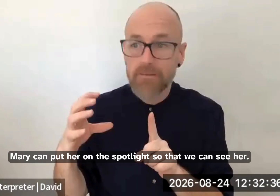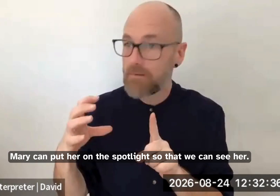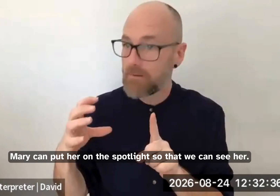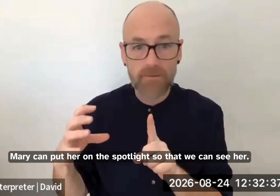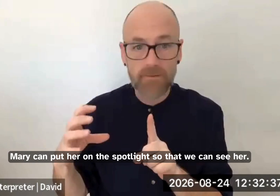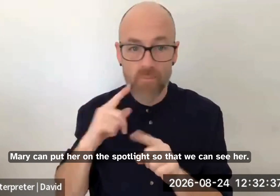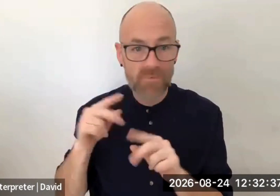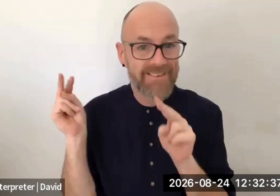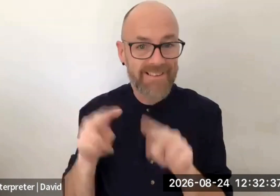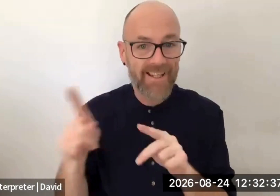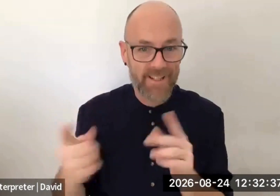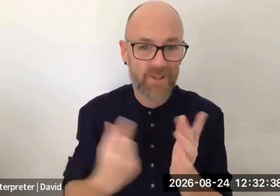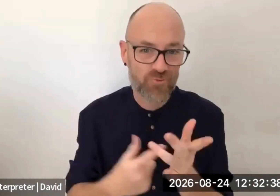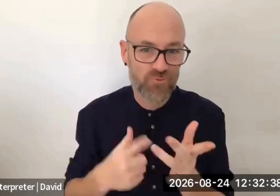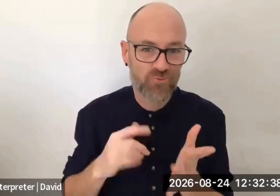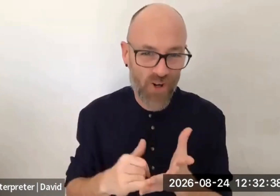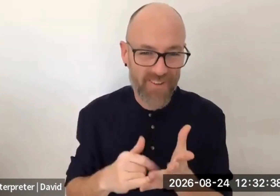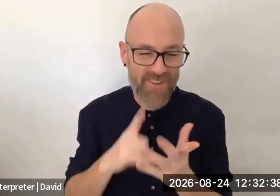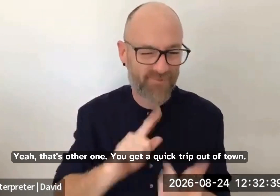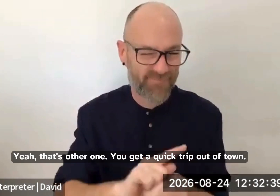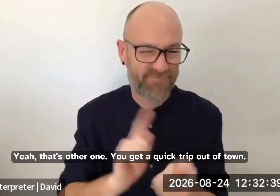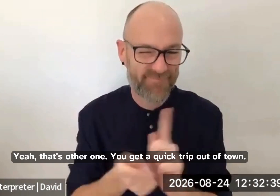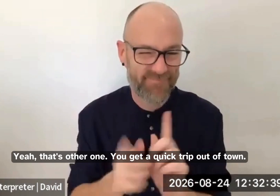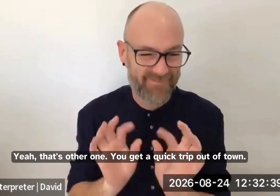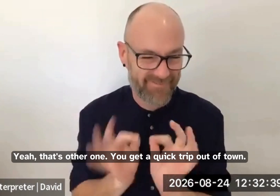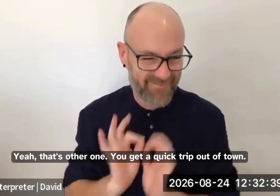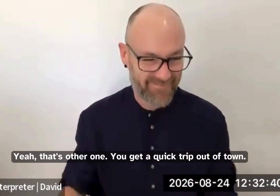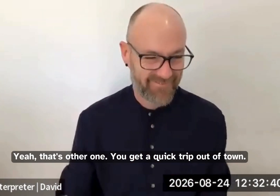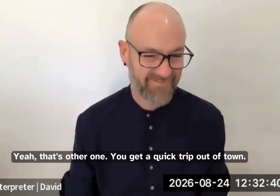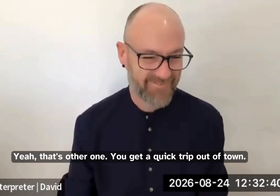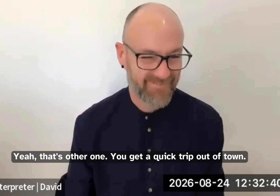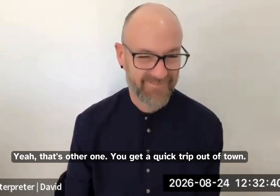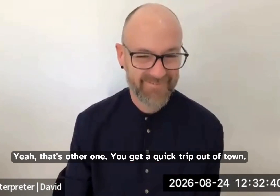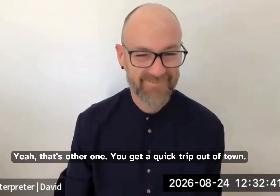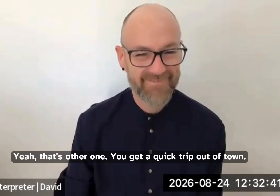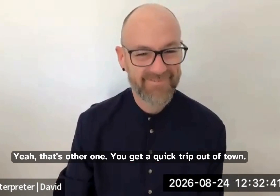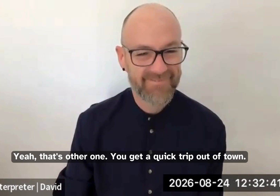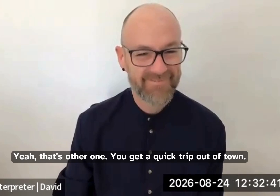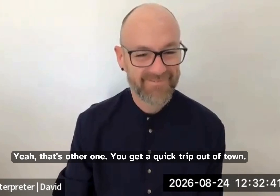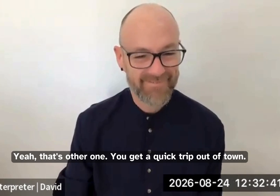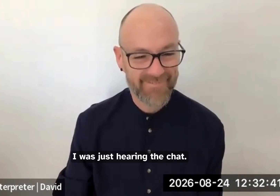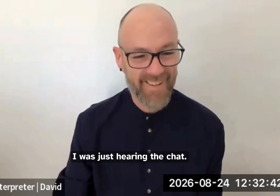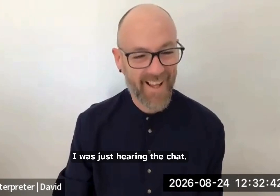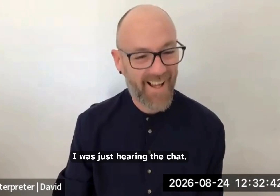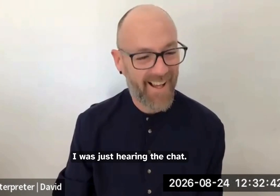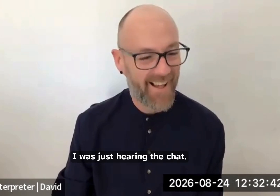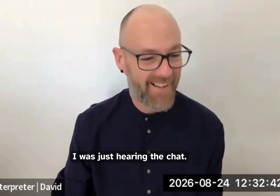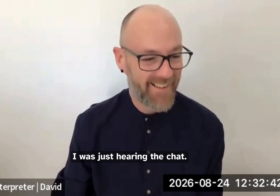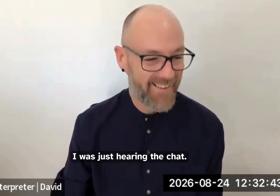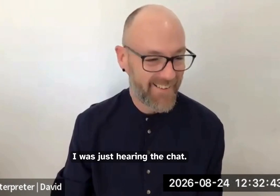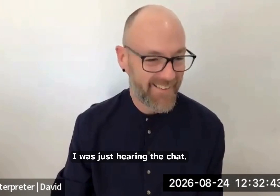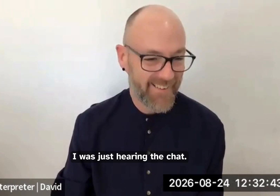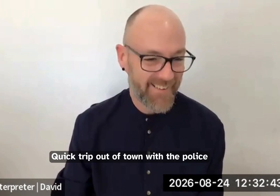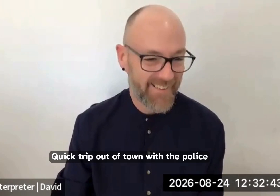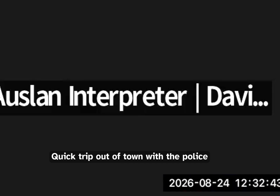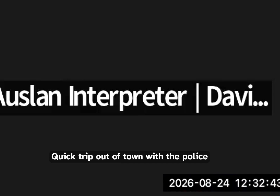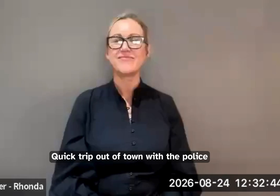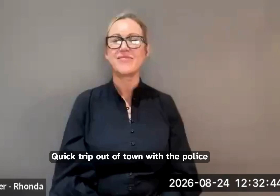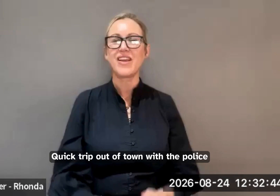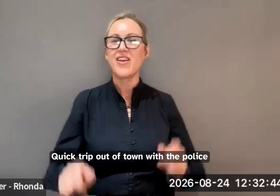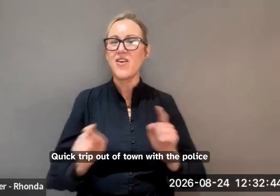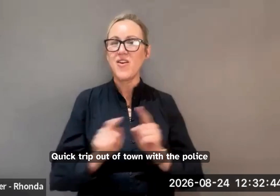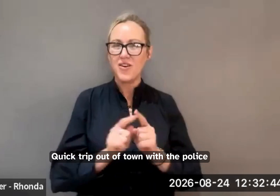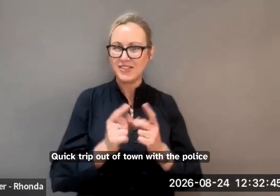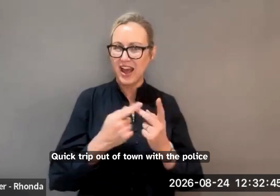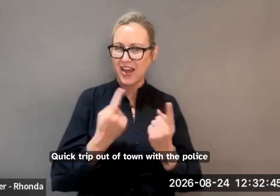can see her. The Yeah, I that's the think other one. You get a quick trip out of town. I was just hearing the chat. Quick